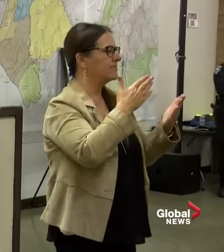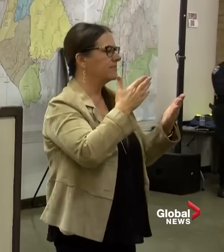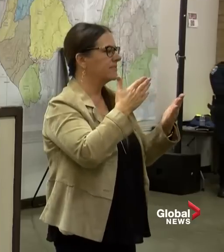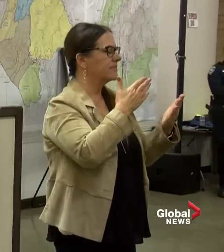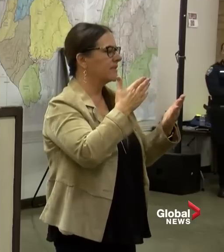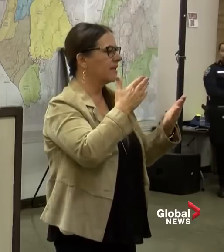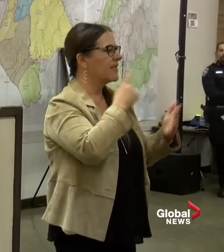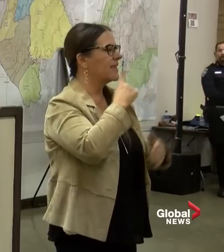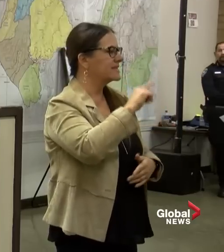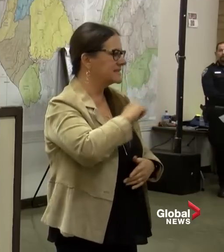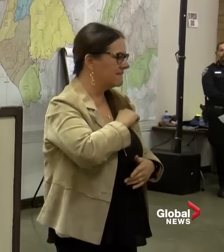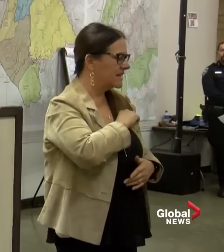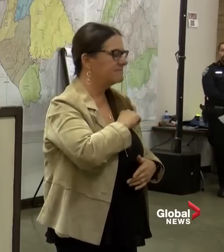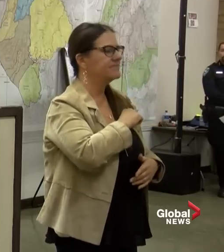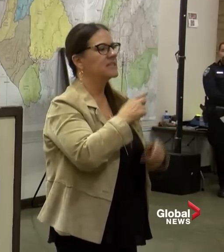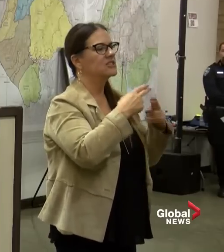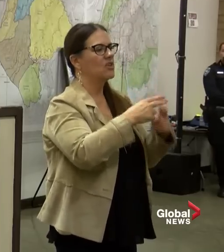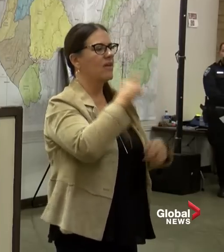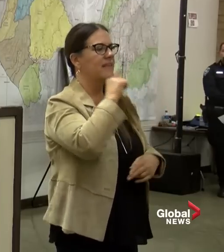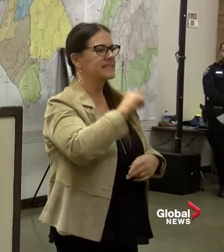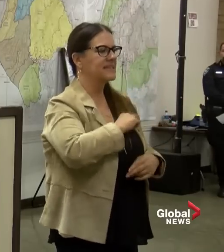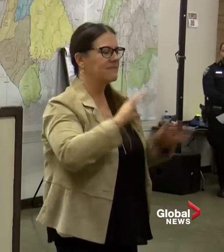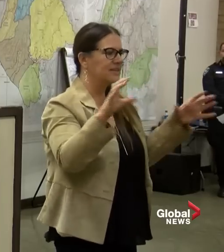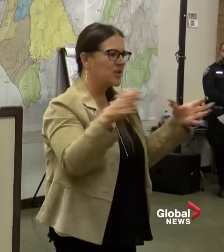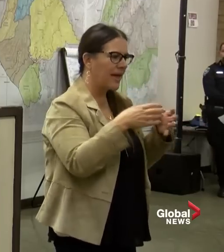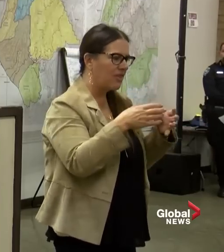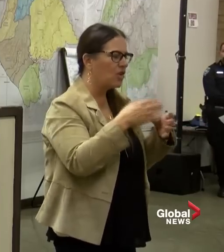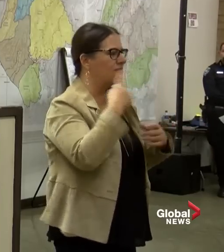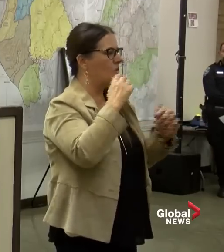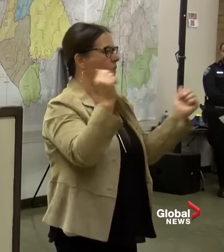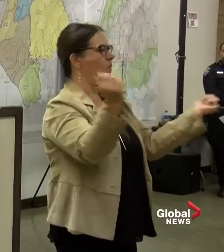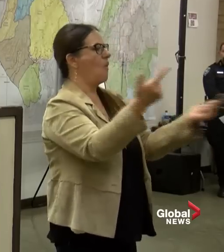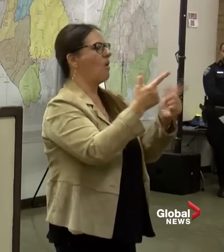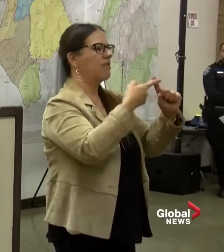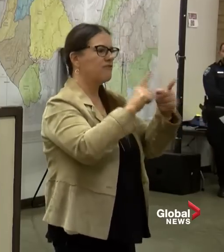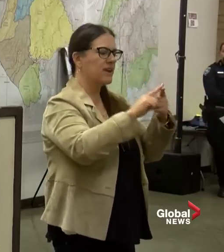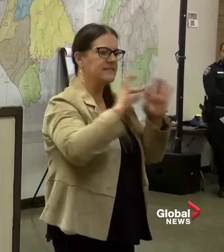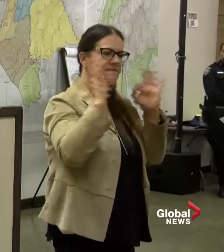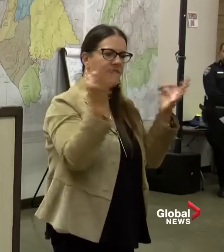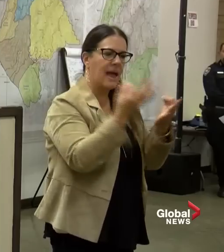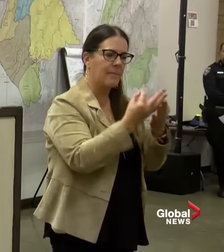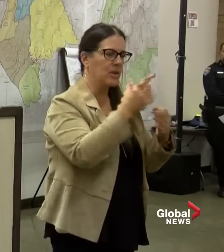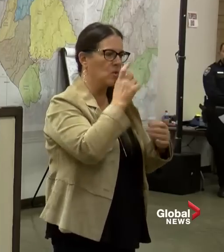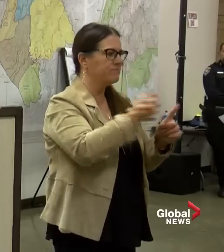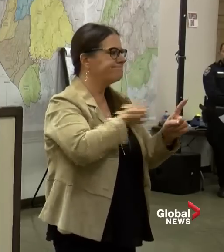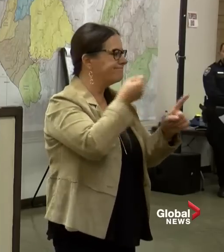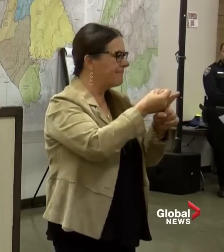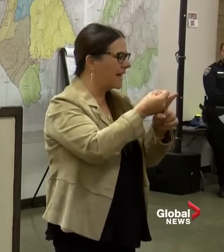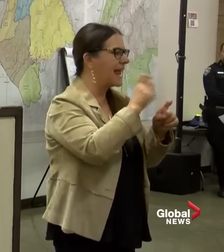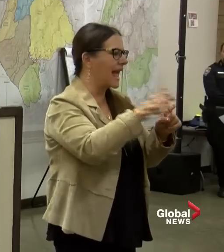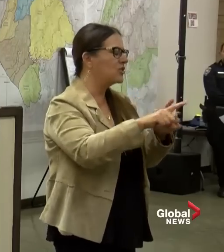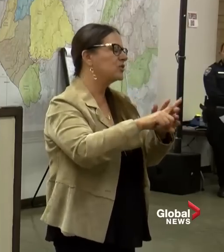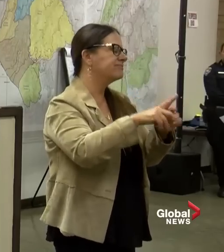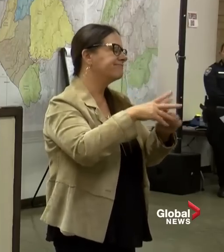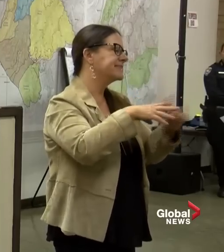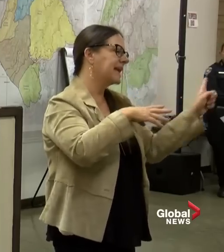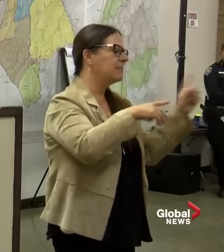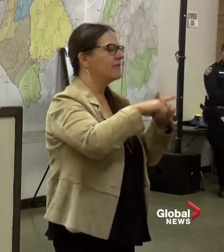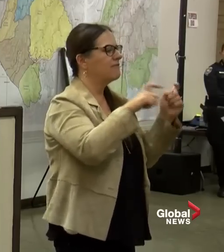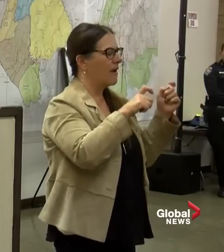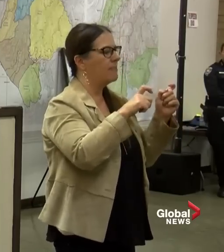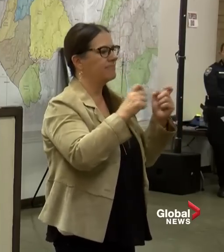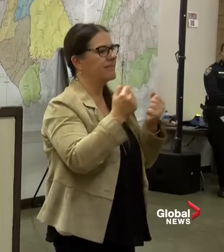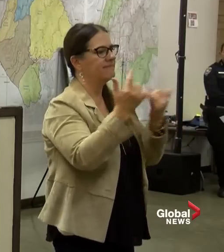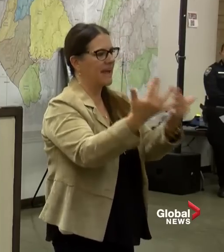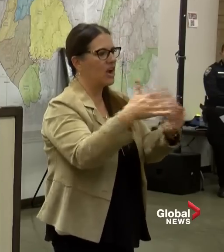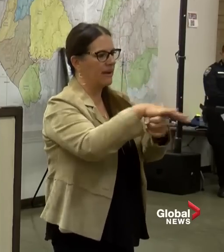for everyone. It's called Thanksgiving Together, so it's for all the friends and family that have been affected by the fire and other members in the